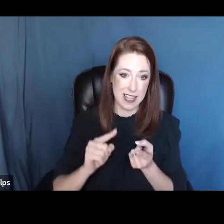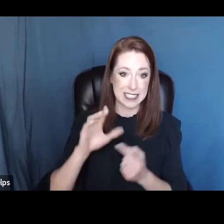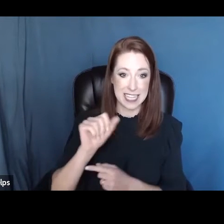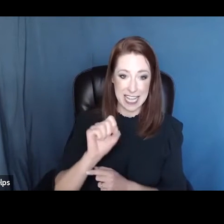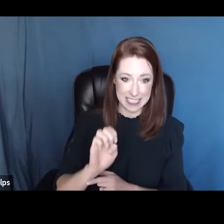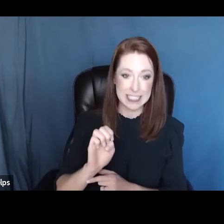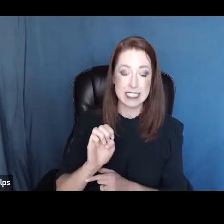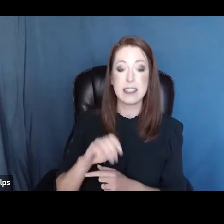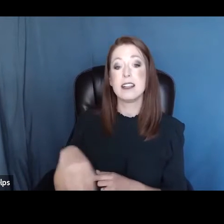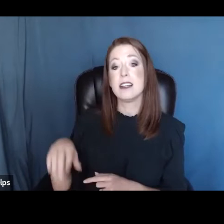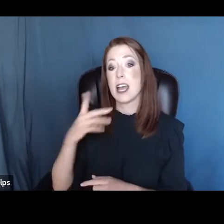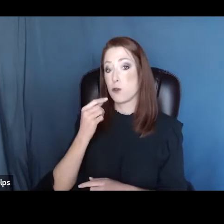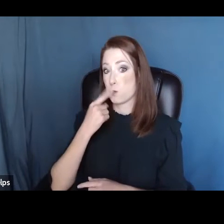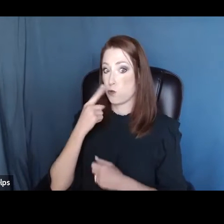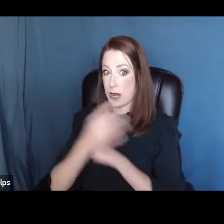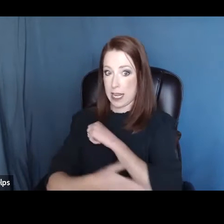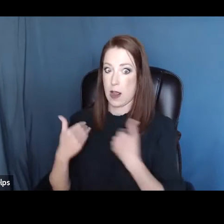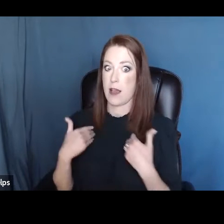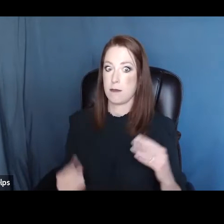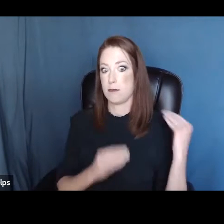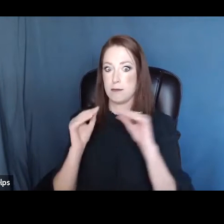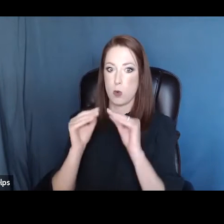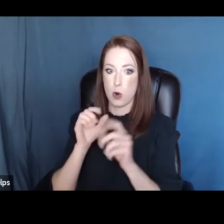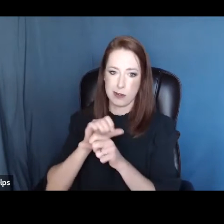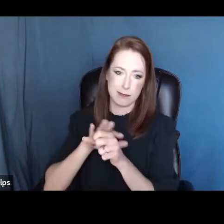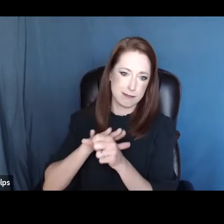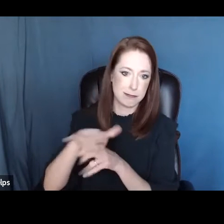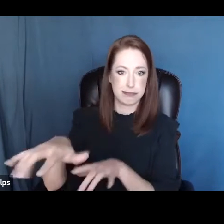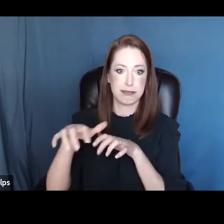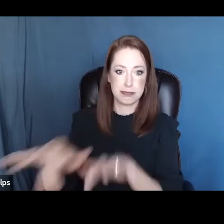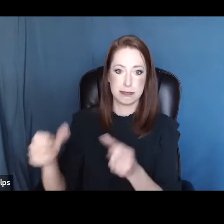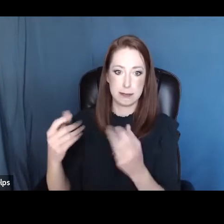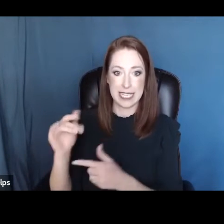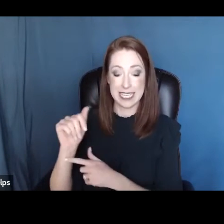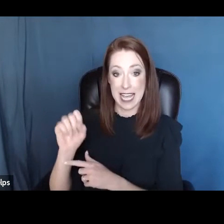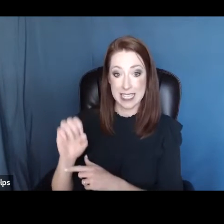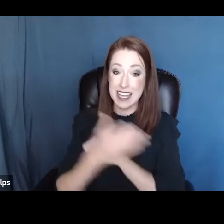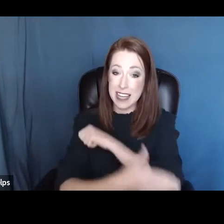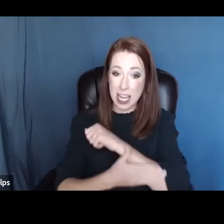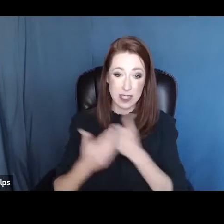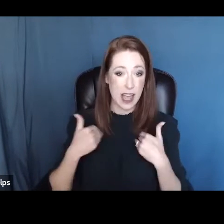more cases. Counties for which we don't have data or where there are no nursing facilities are shaded